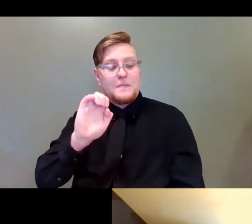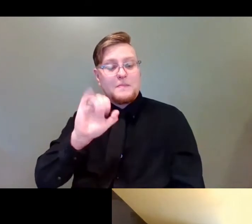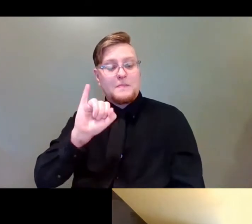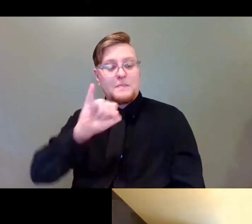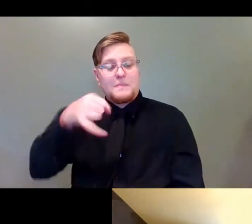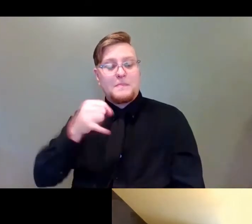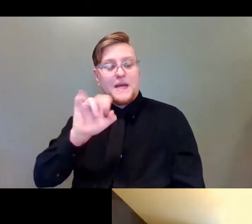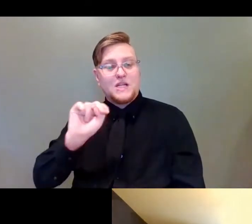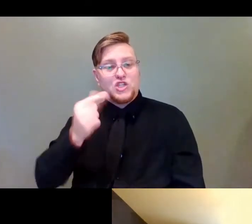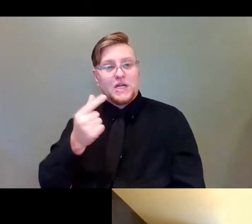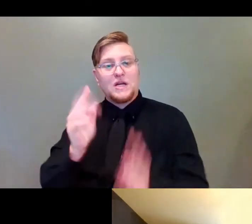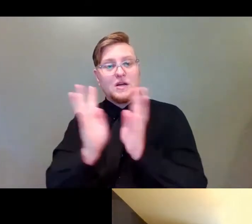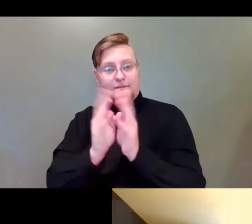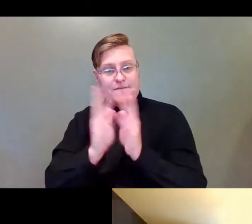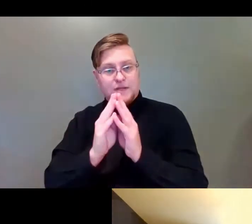in